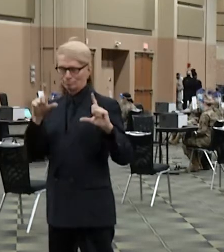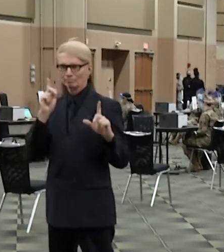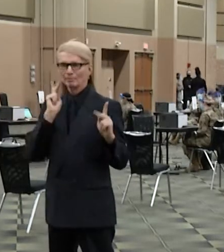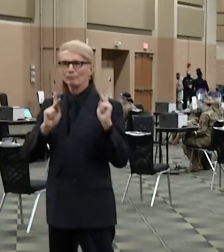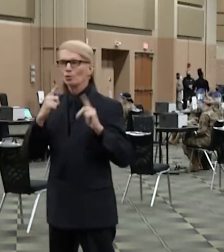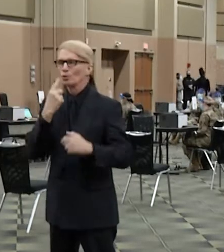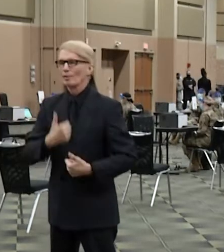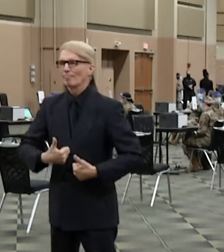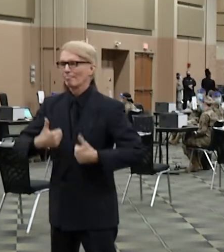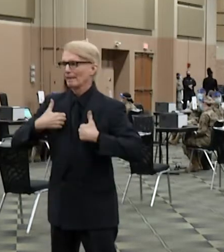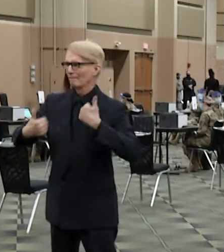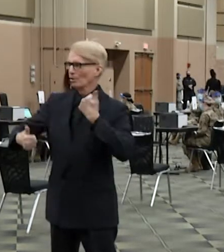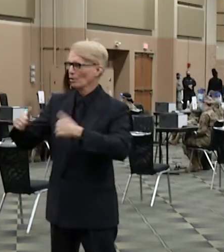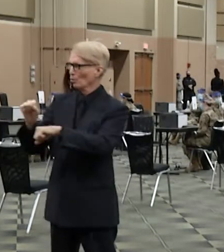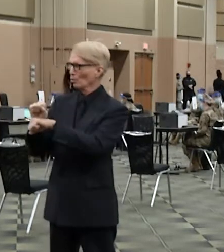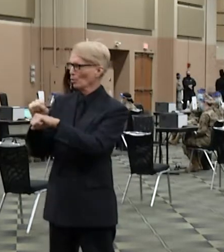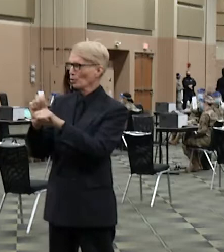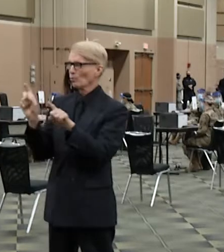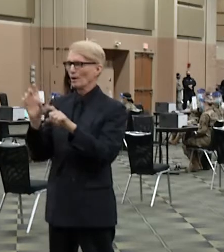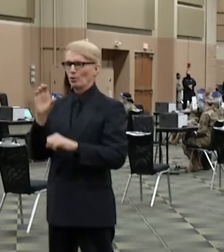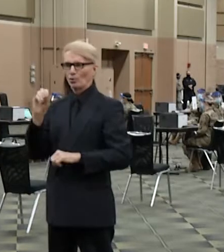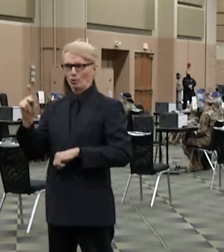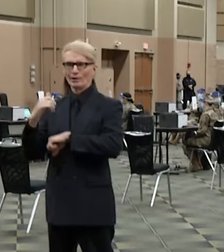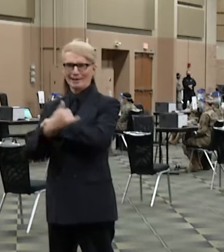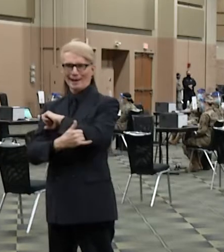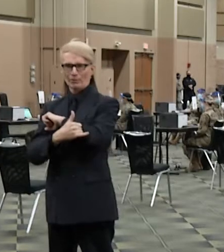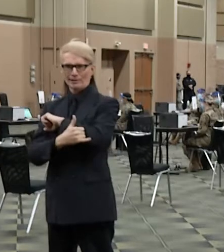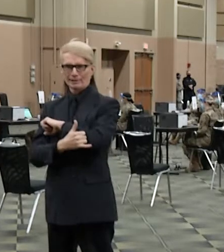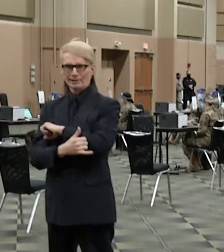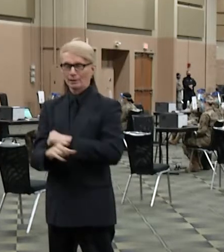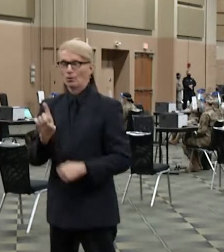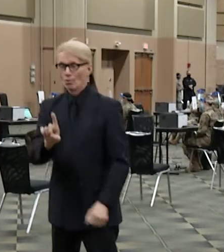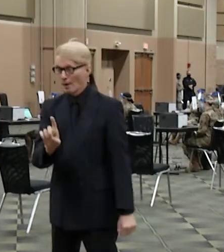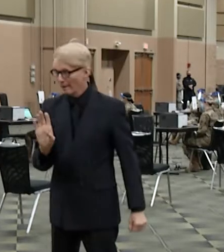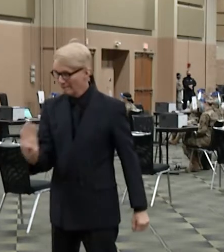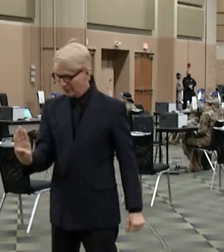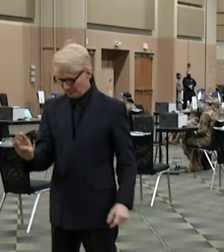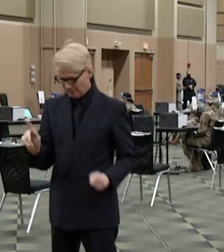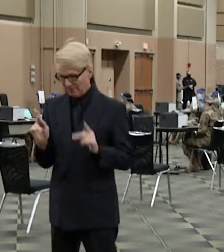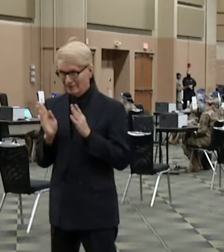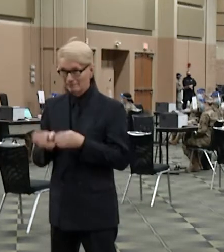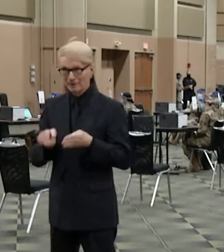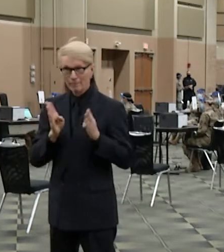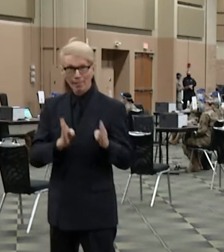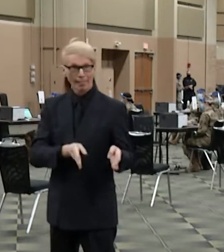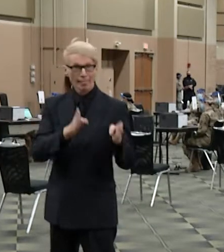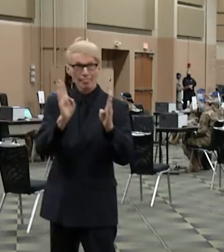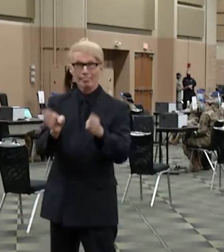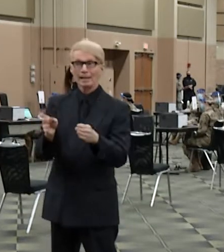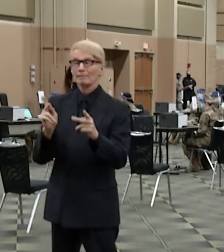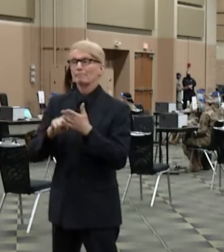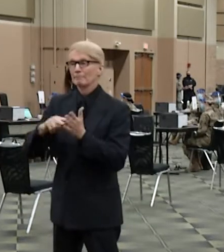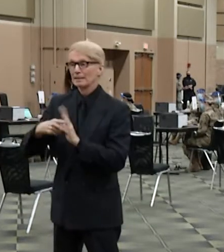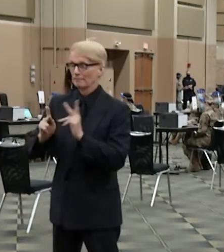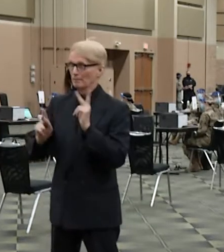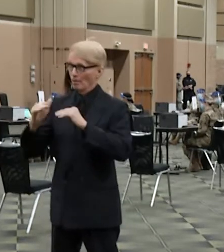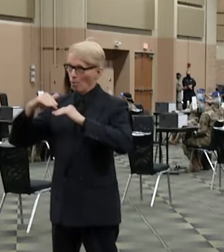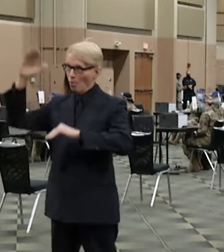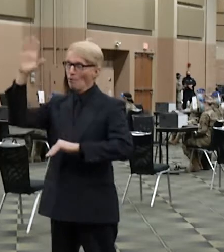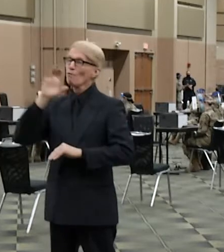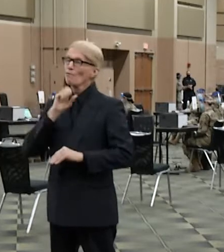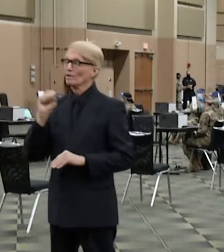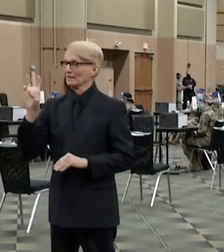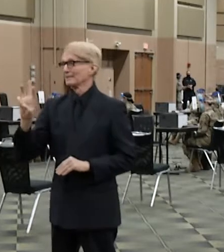County. Individuals included in Phase 1B That's residents 65 and